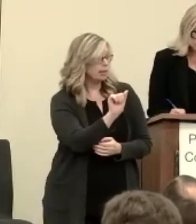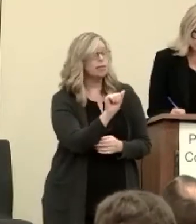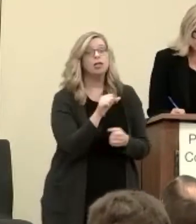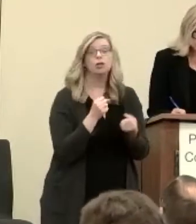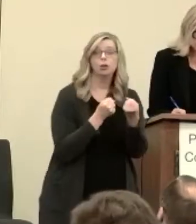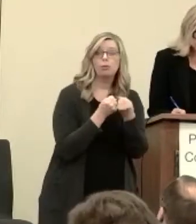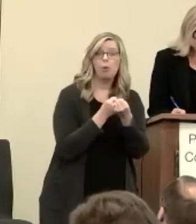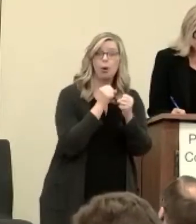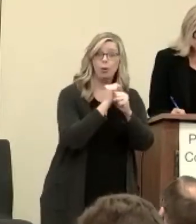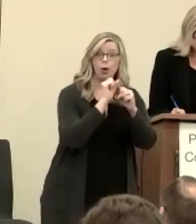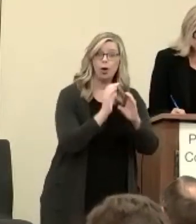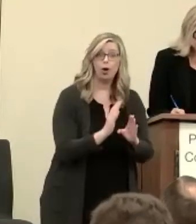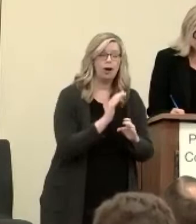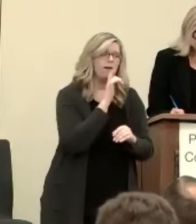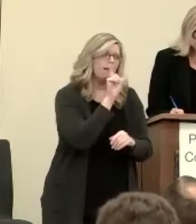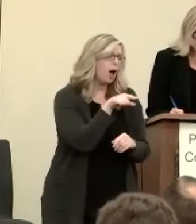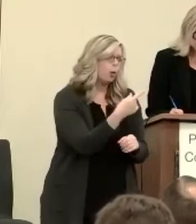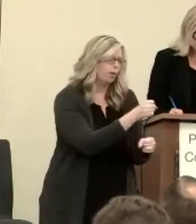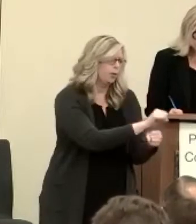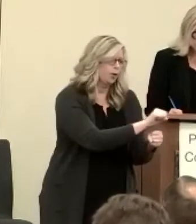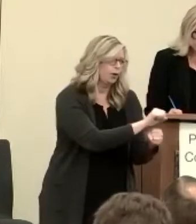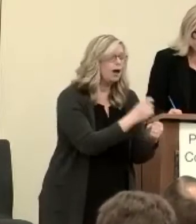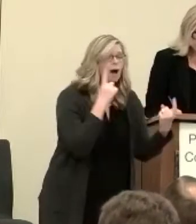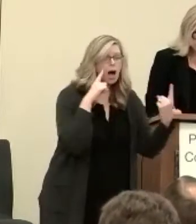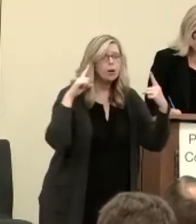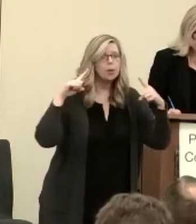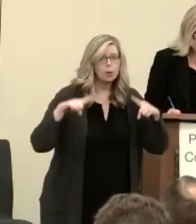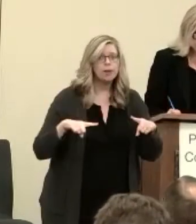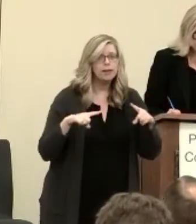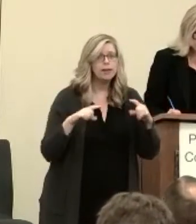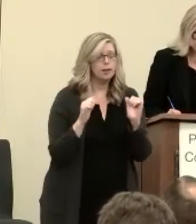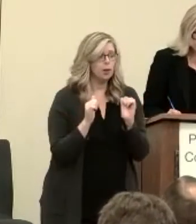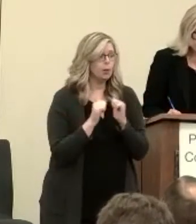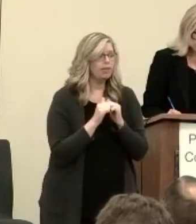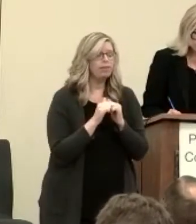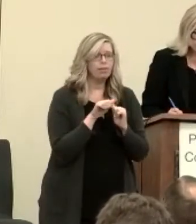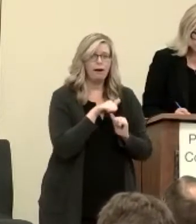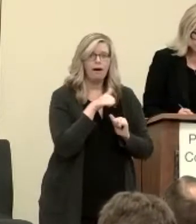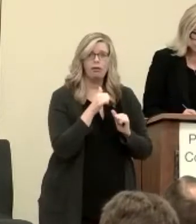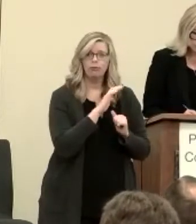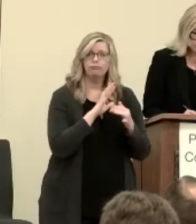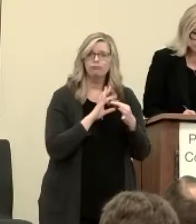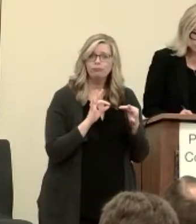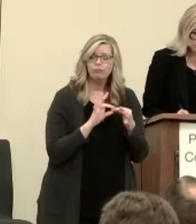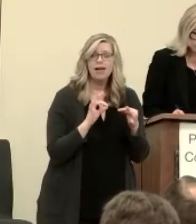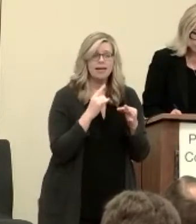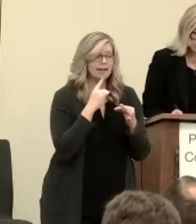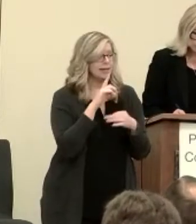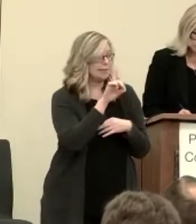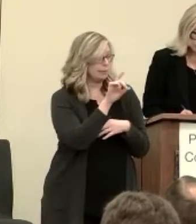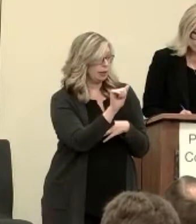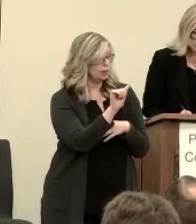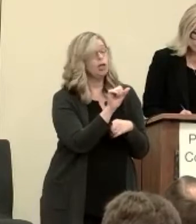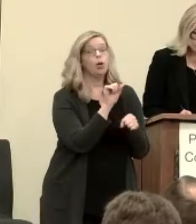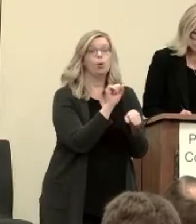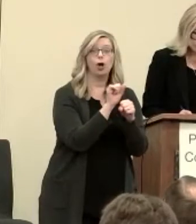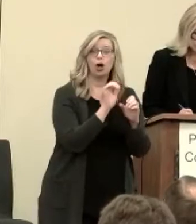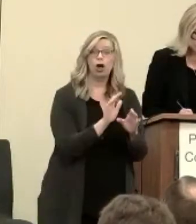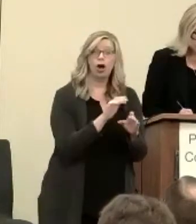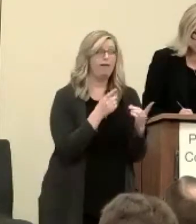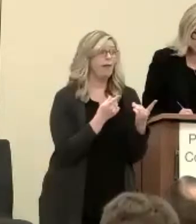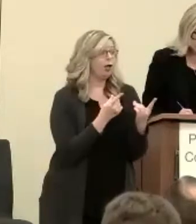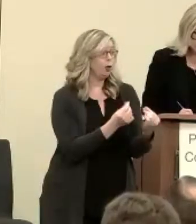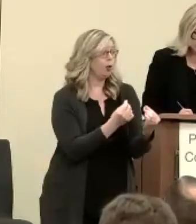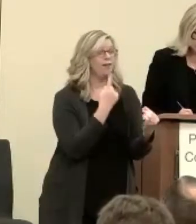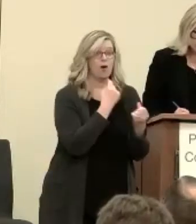is more than work, and I would agree with my colleague that a lot of disability workers do it out of love, but